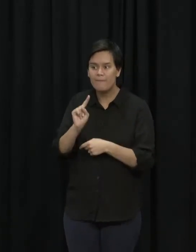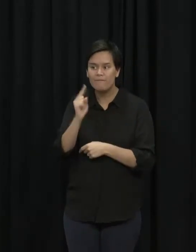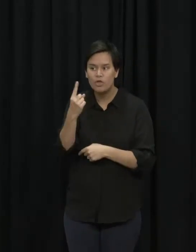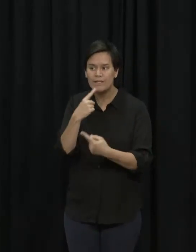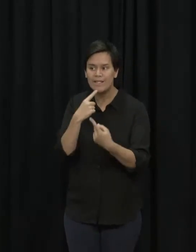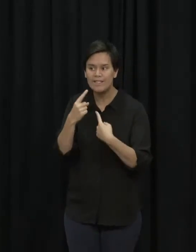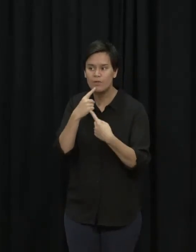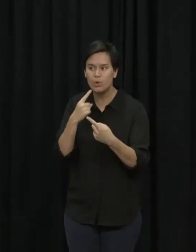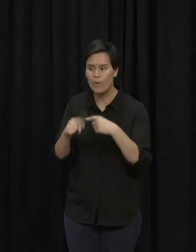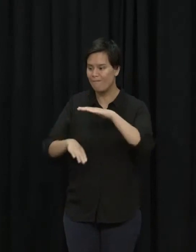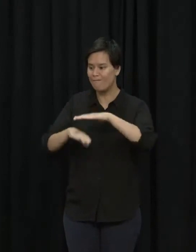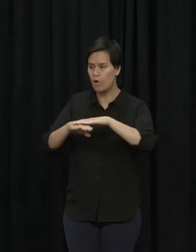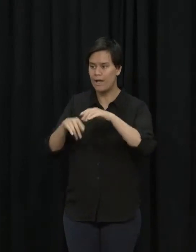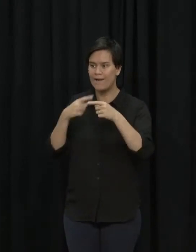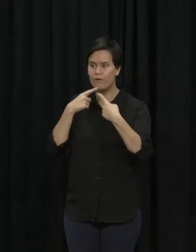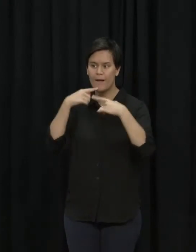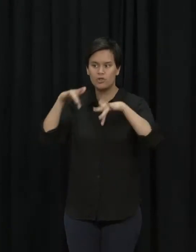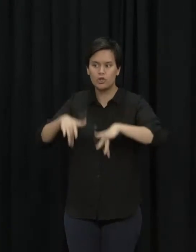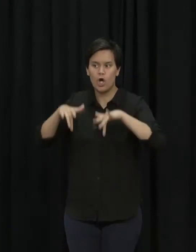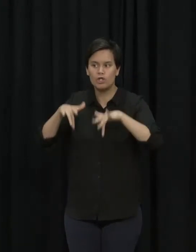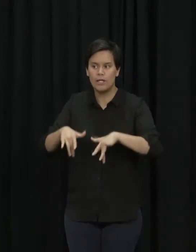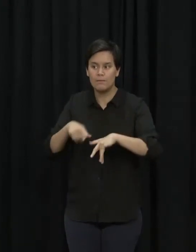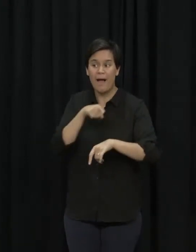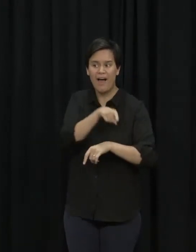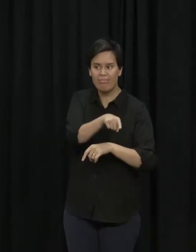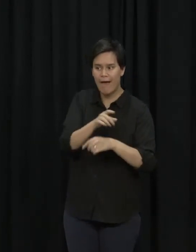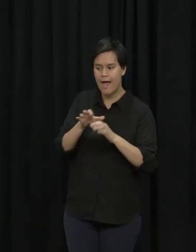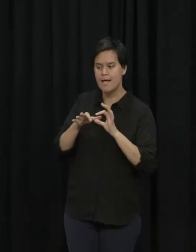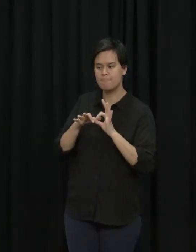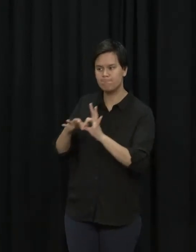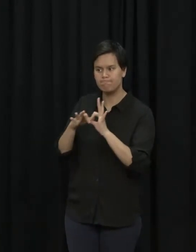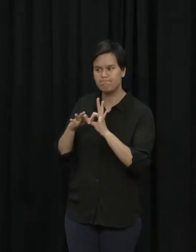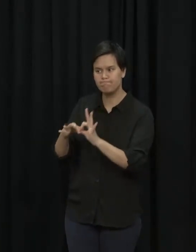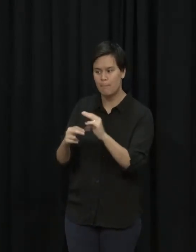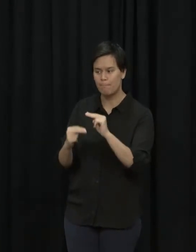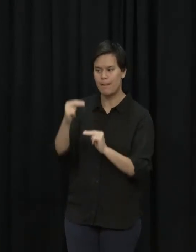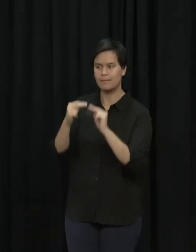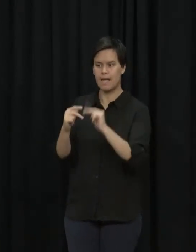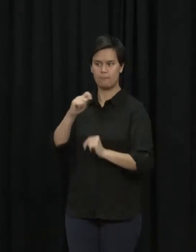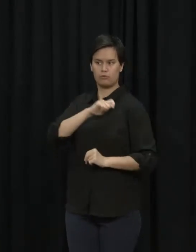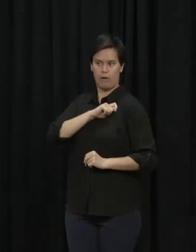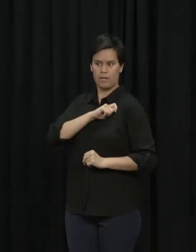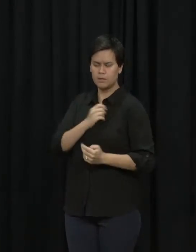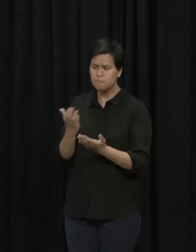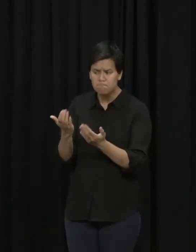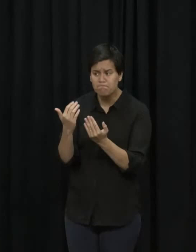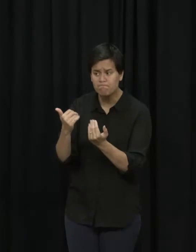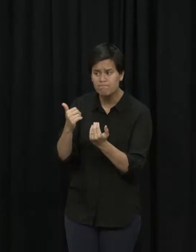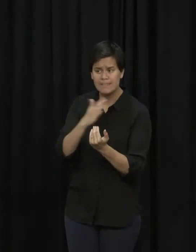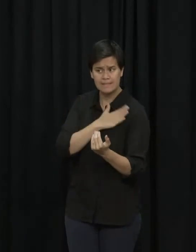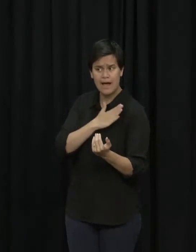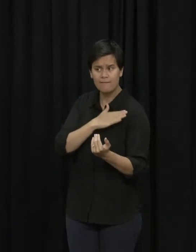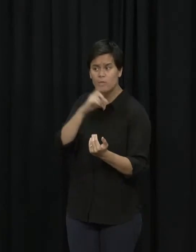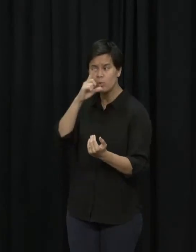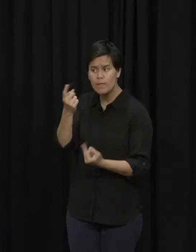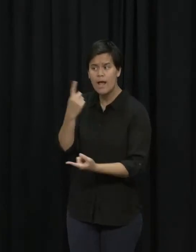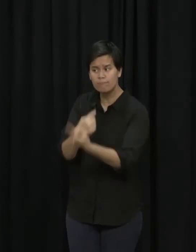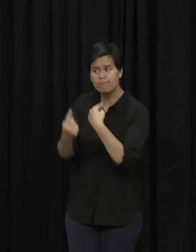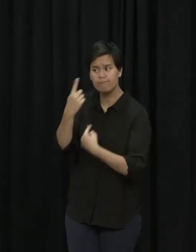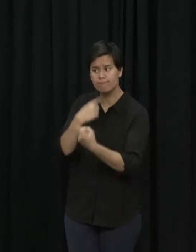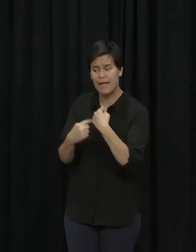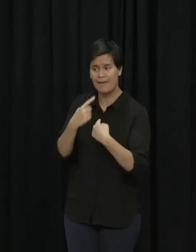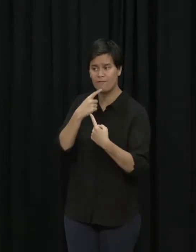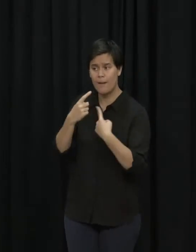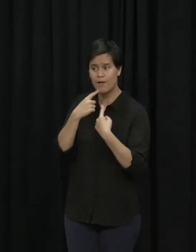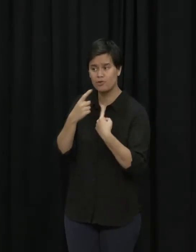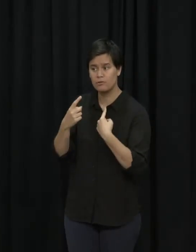2 or 3 interviews has not been forthcoming. Now, part of this is because, as you can imagine, there is not only the shock of being diagnosed